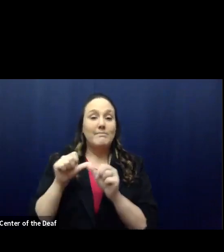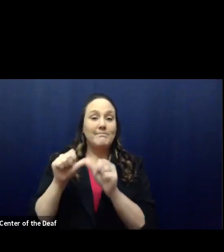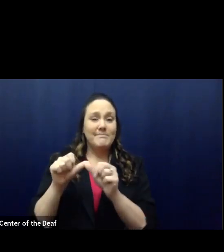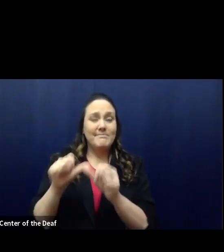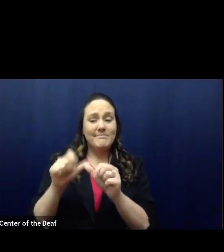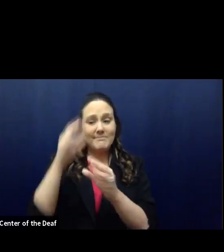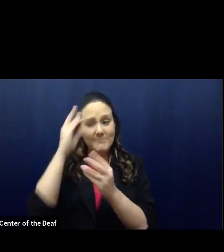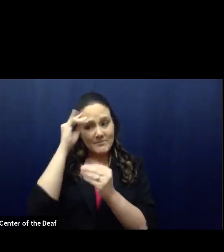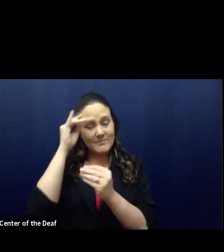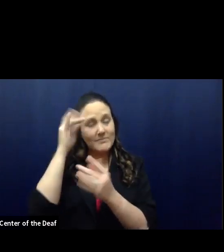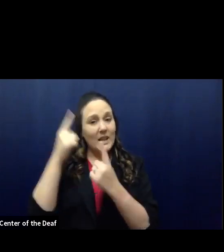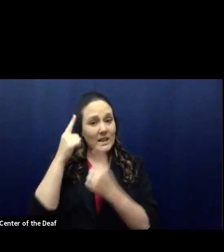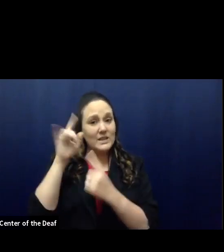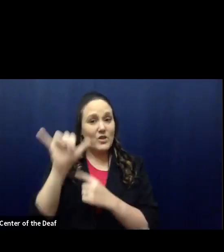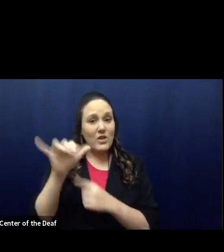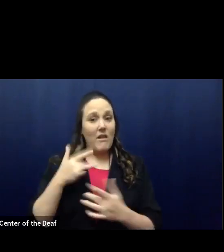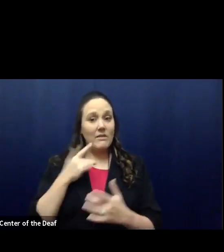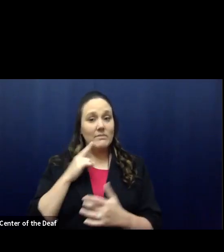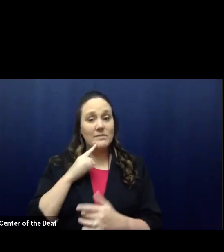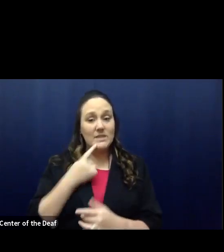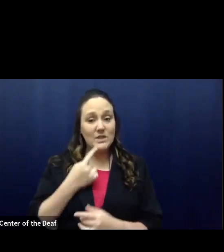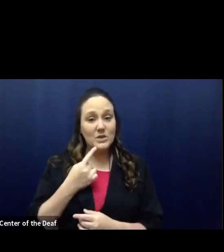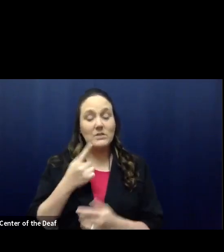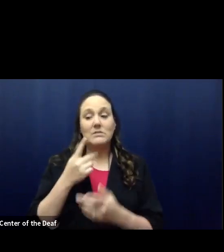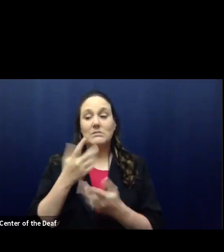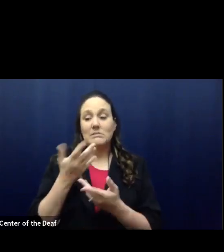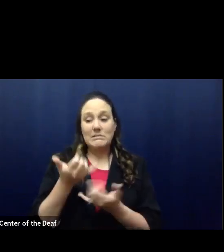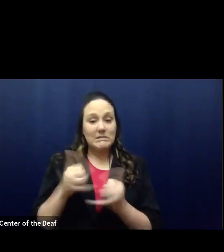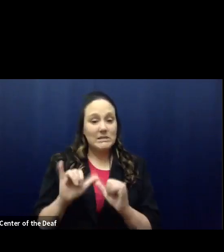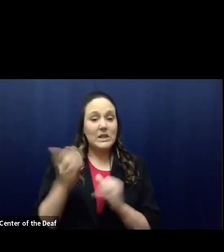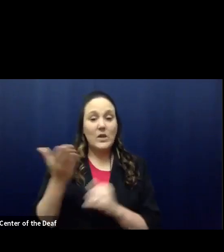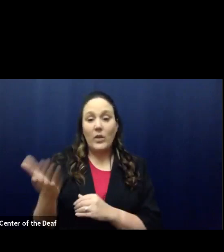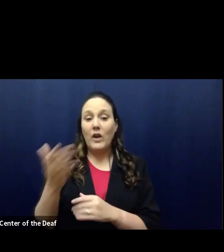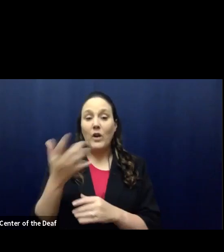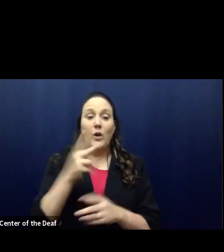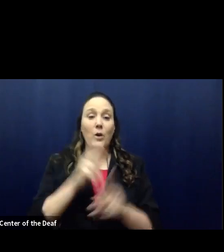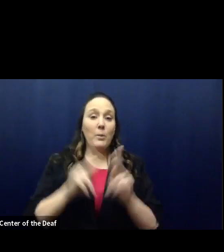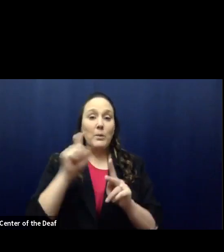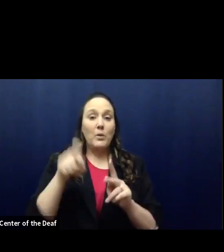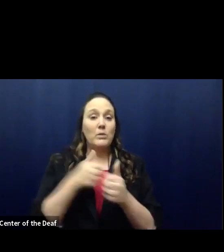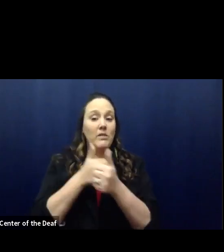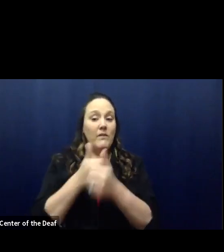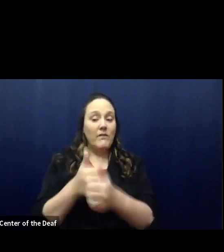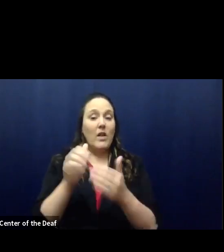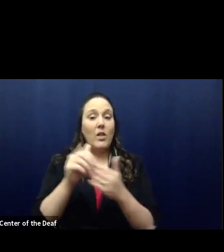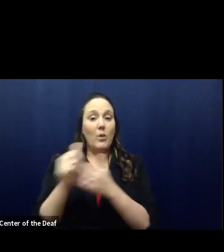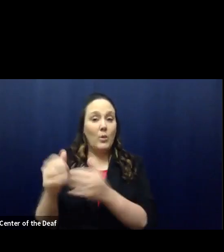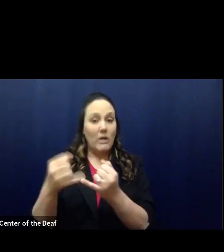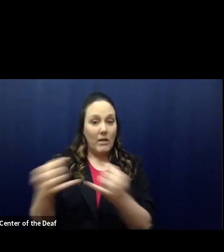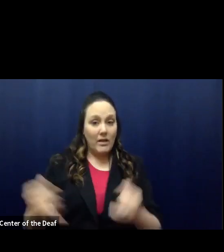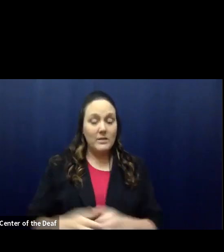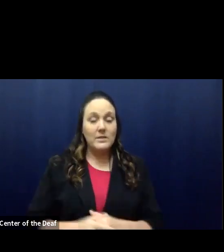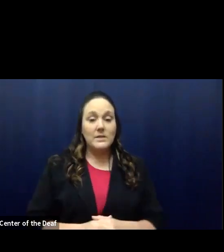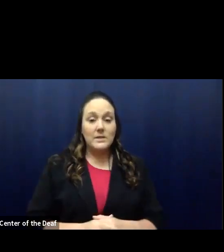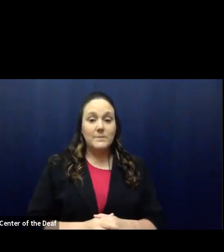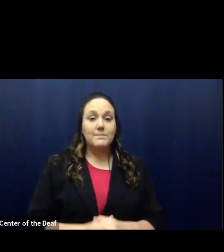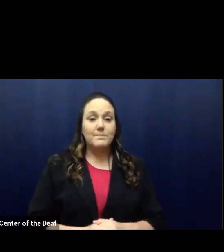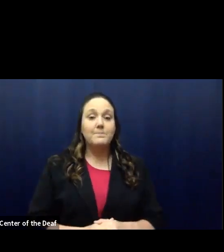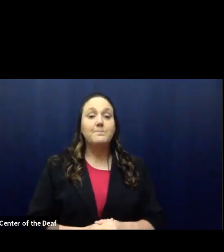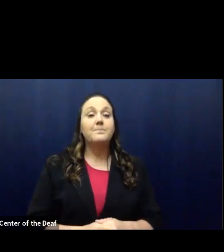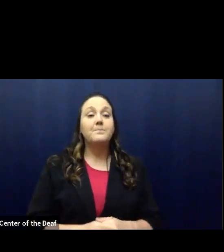seriously. So it's still there. People still need to follow all the same guidelines we recommend to prevent the spread of disease.